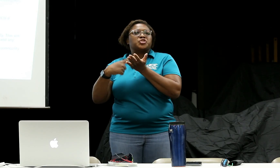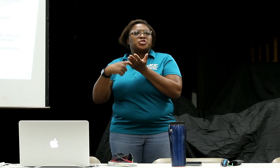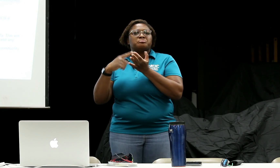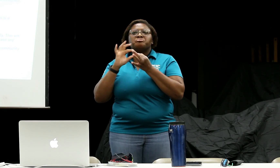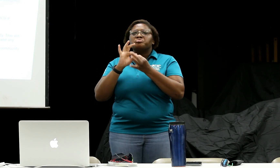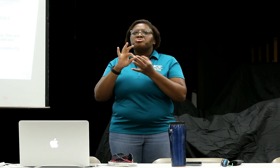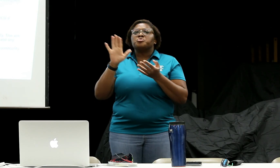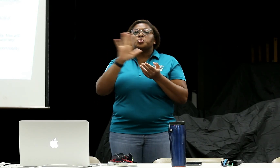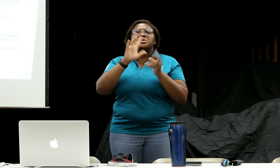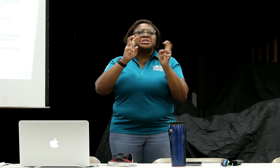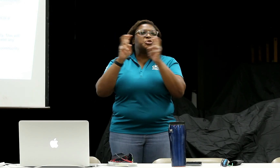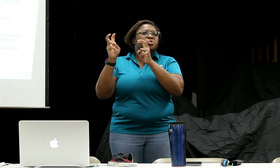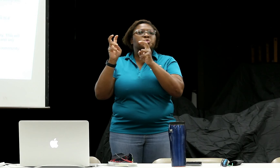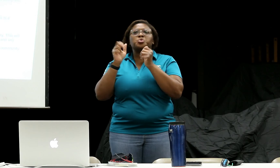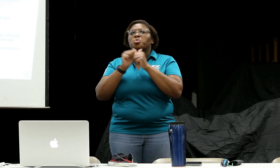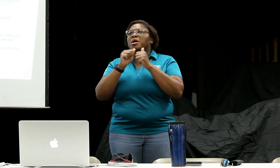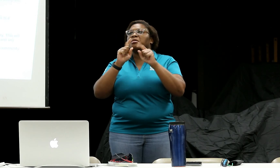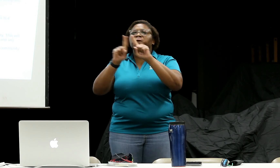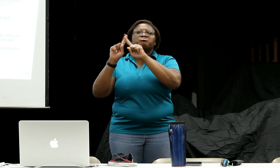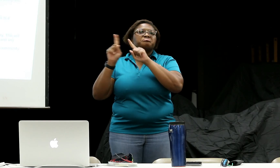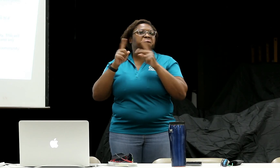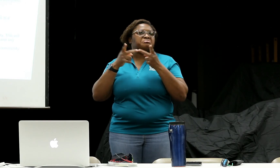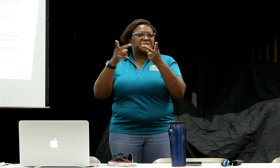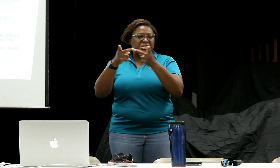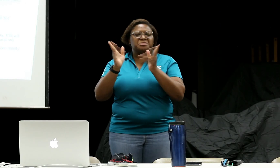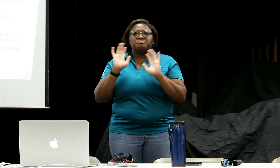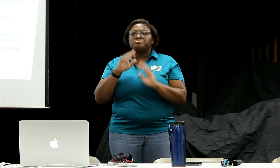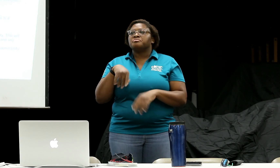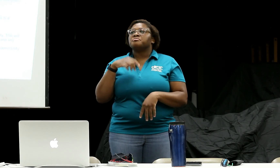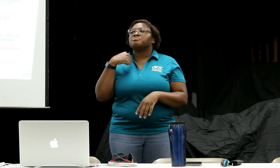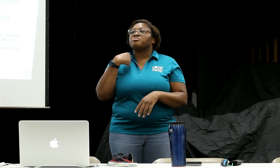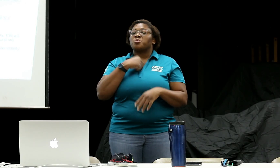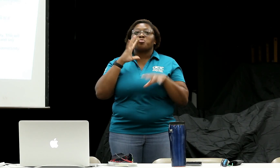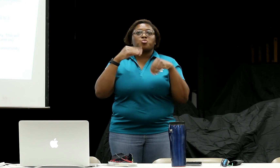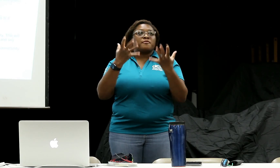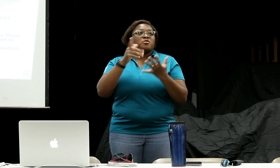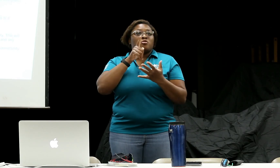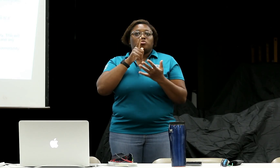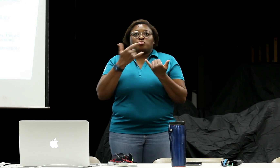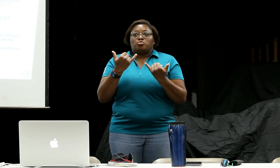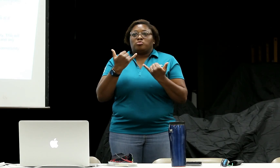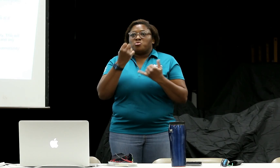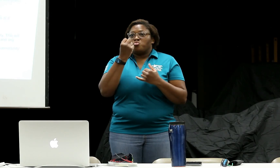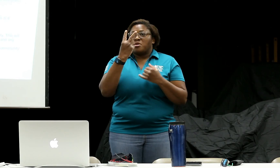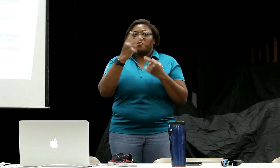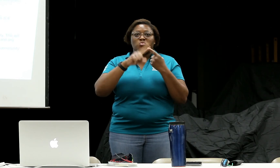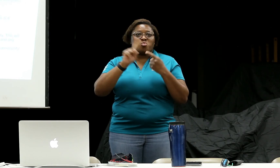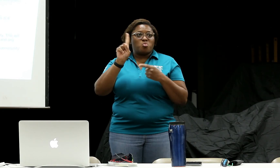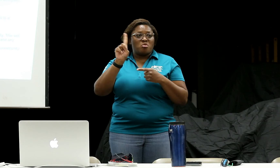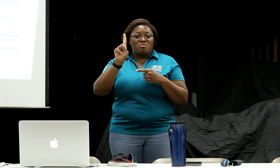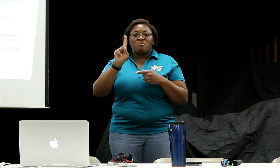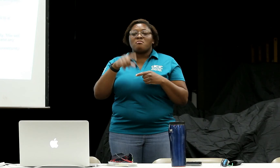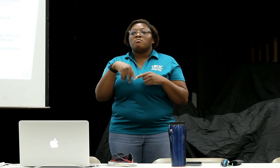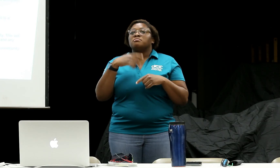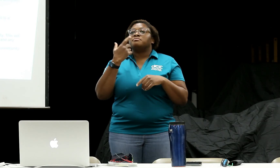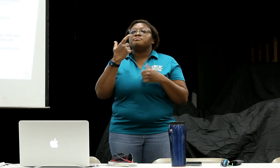Yes, thank you. We want to know what's working for you. Because the same idea as before, when we had the community email blast, some people said,